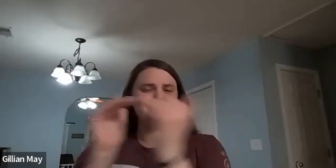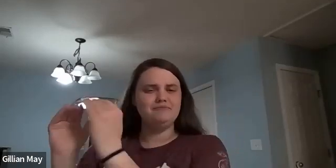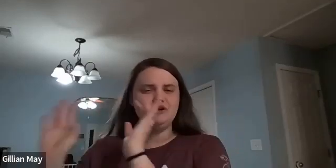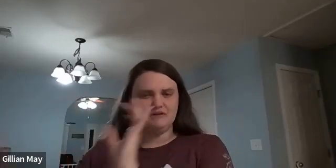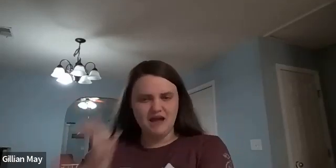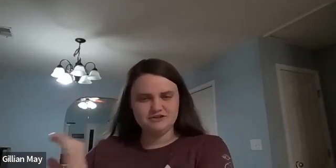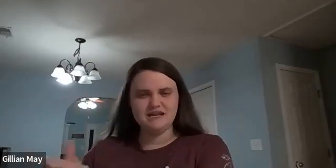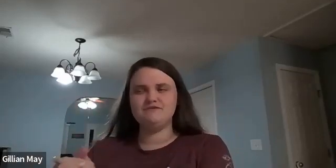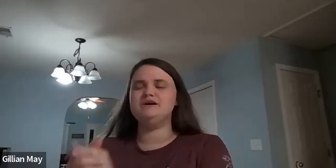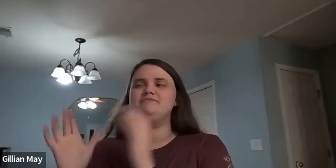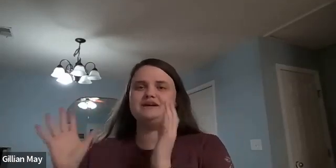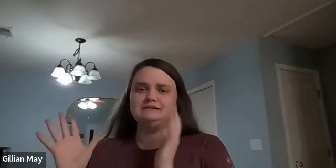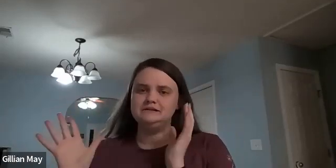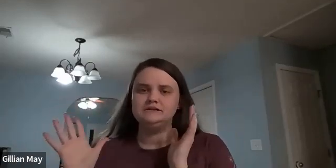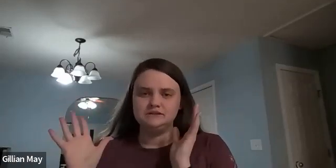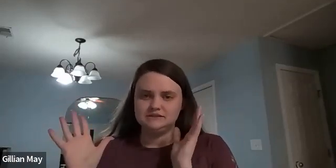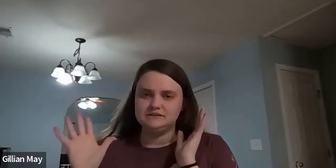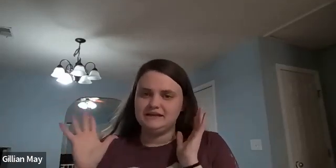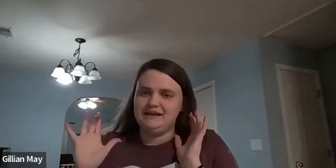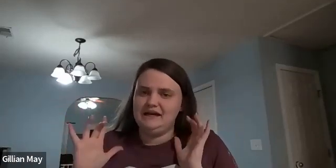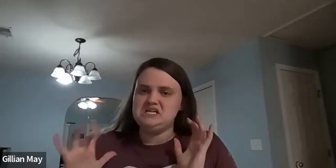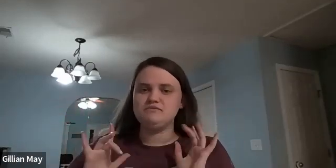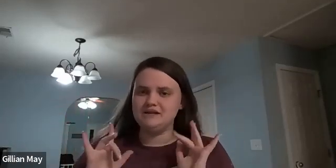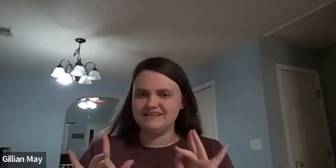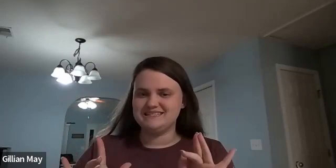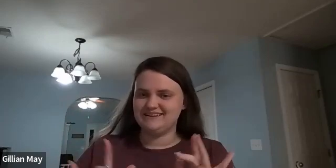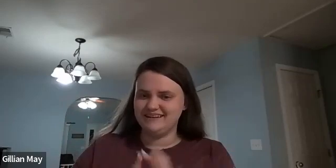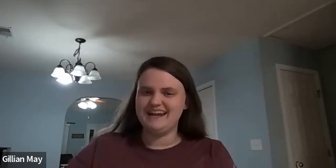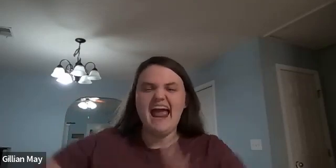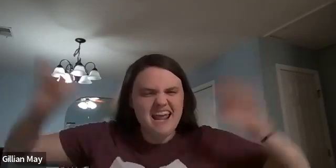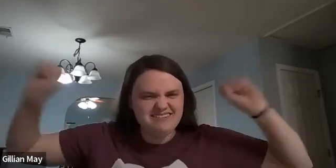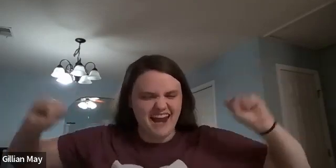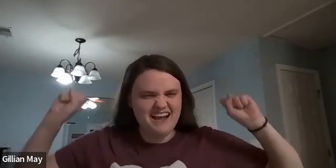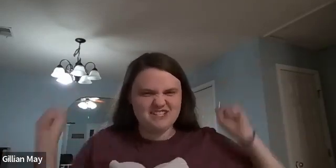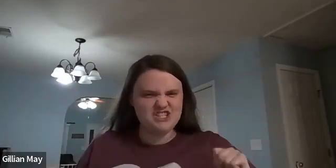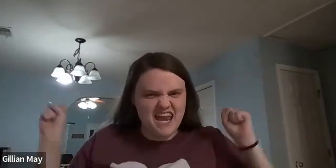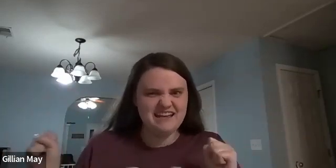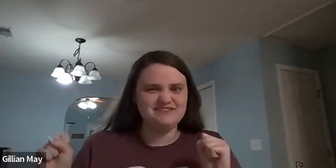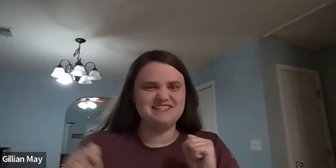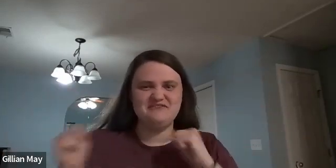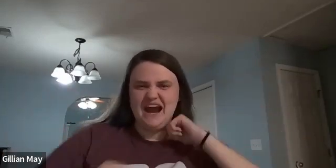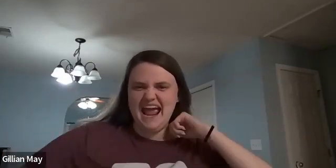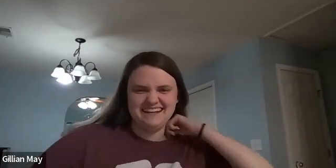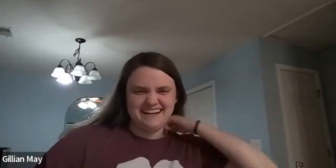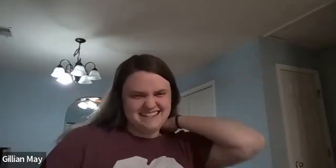got, gotta be treating everybody, but again, realistically, and I hate that, such negative stuff, and I hate it. I sit there and